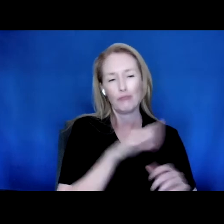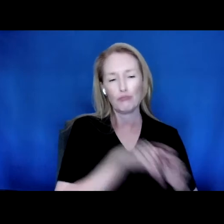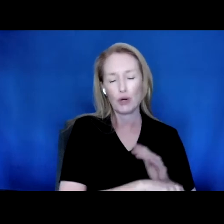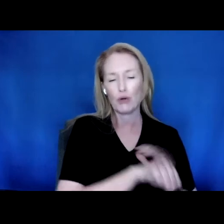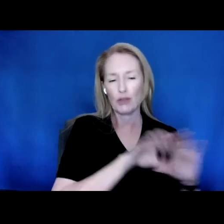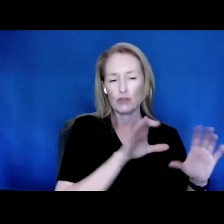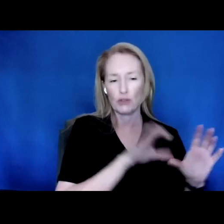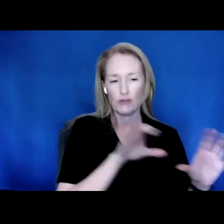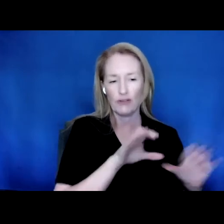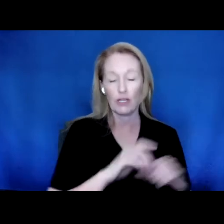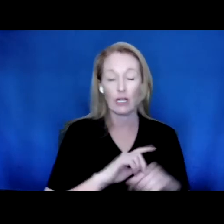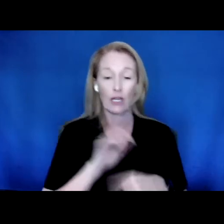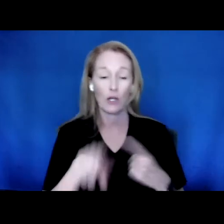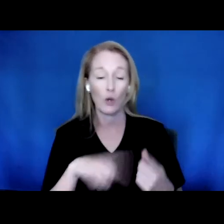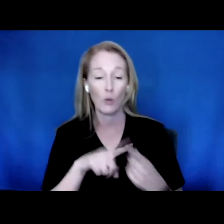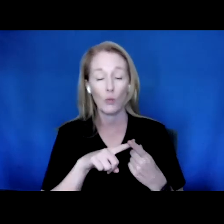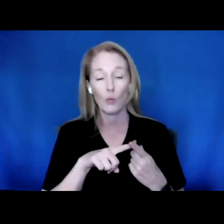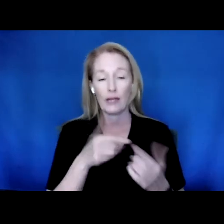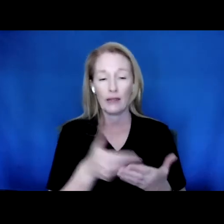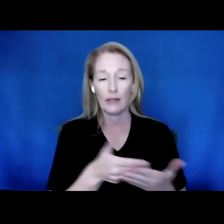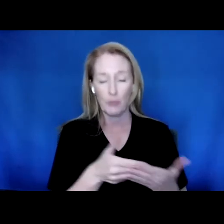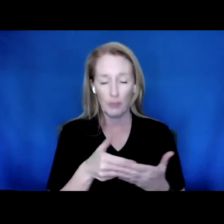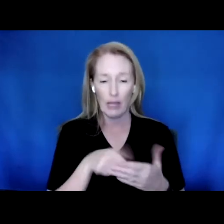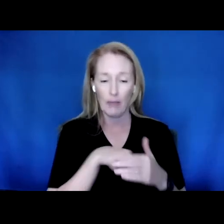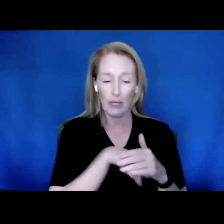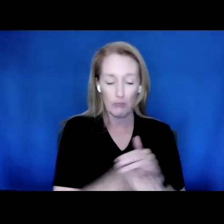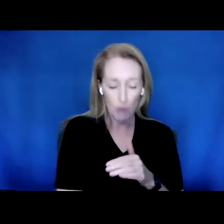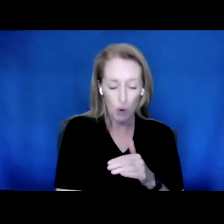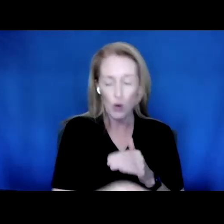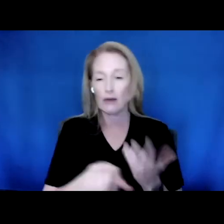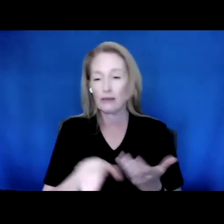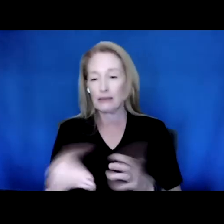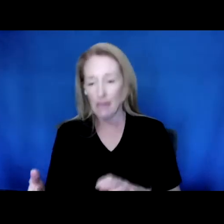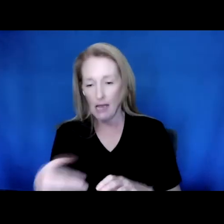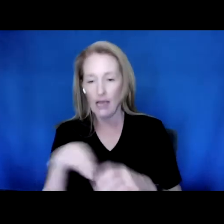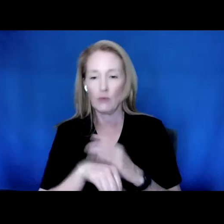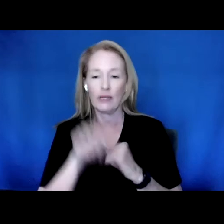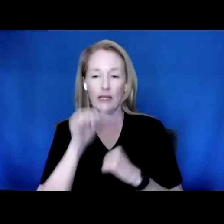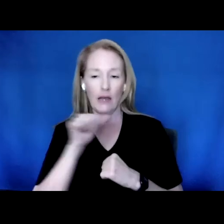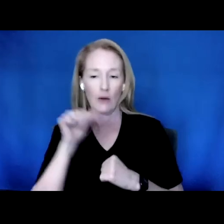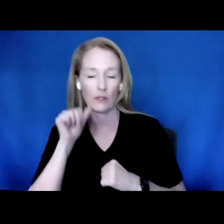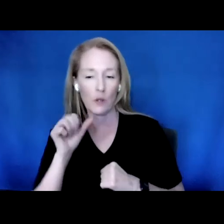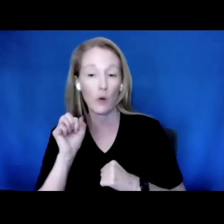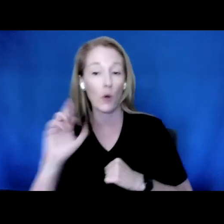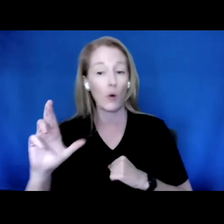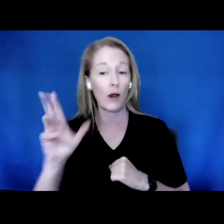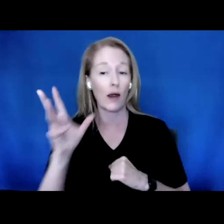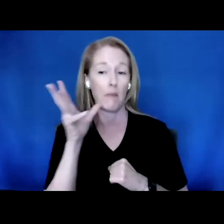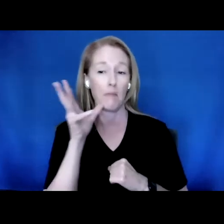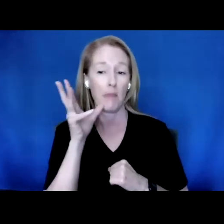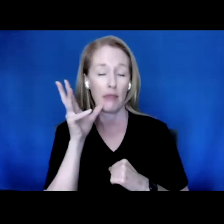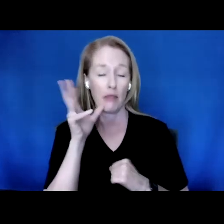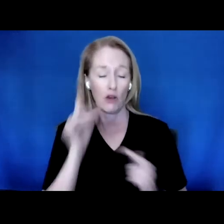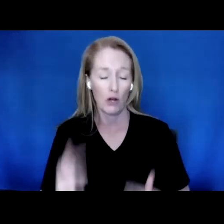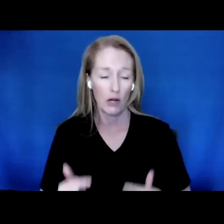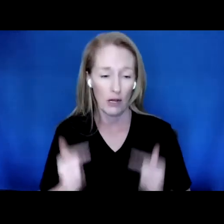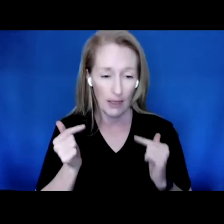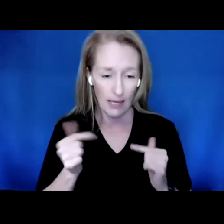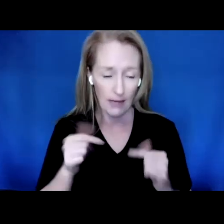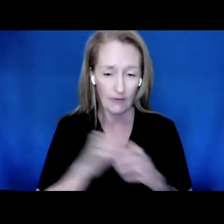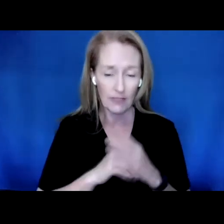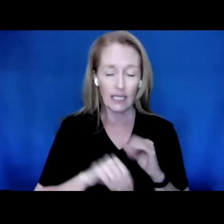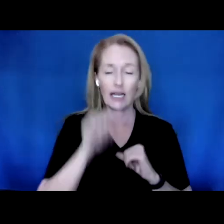and also died within Arizona, or their mother was a resident of Arizona on their birth, and